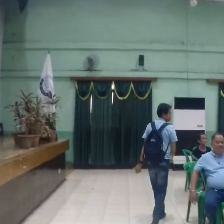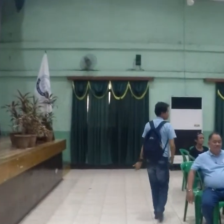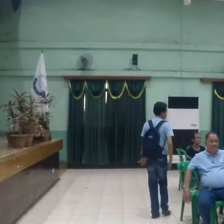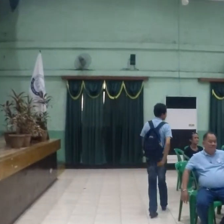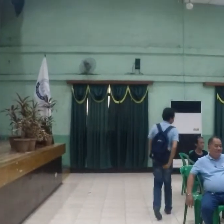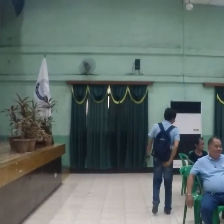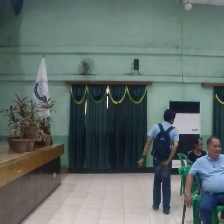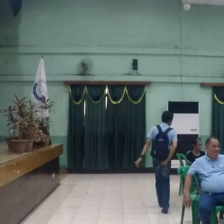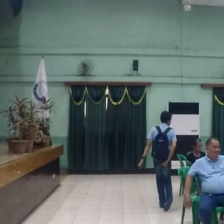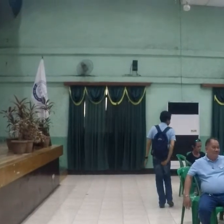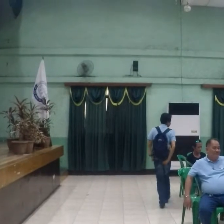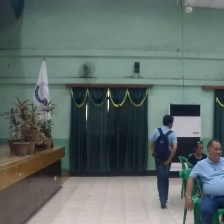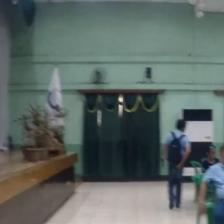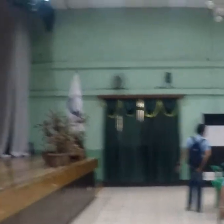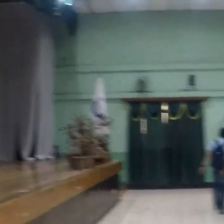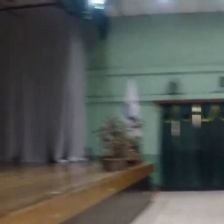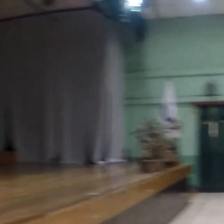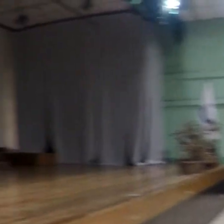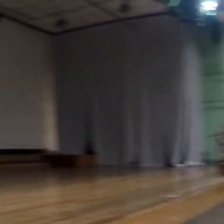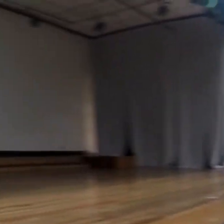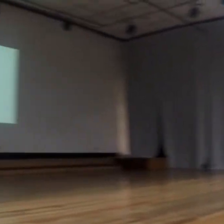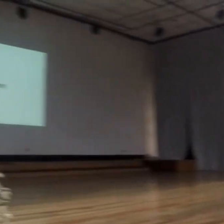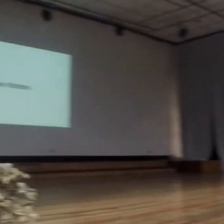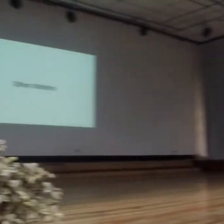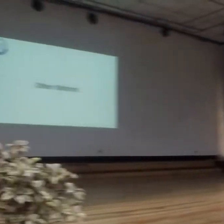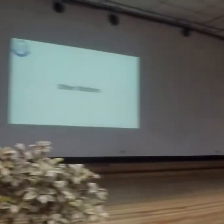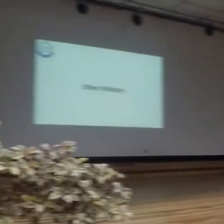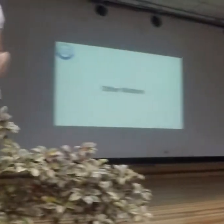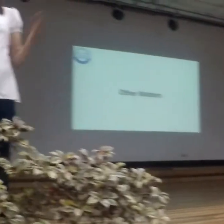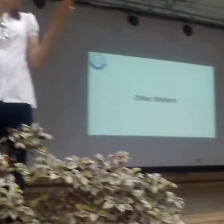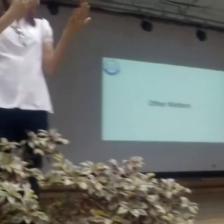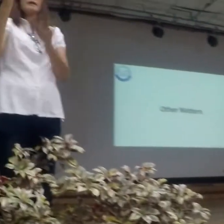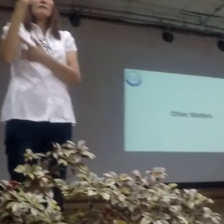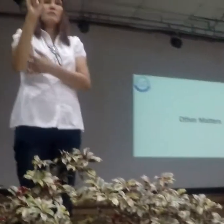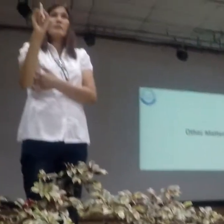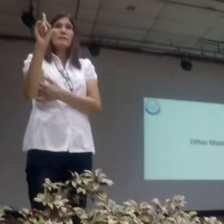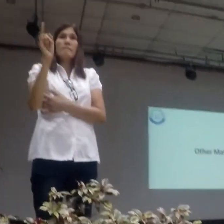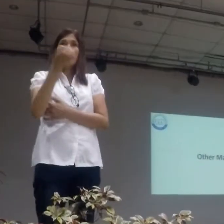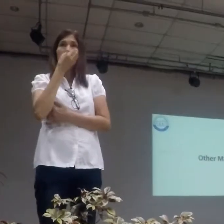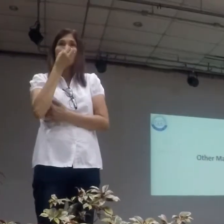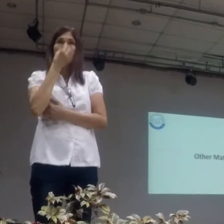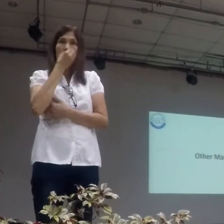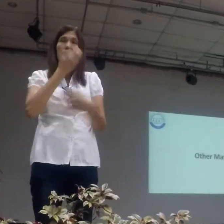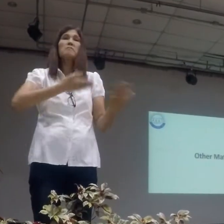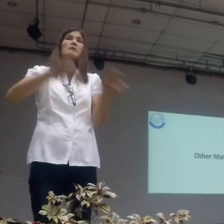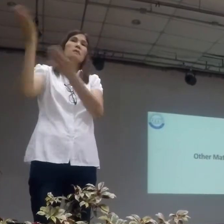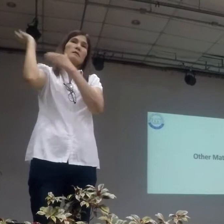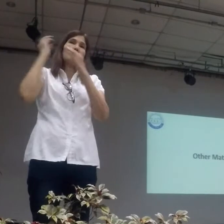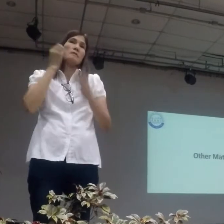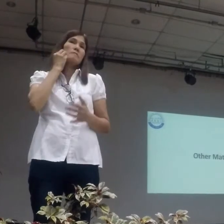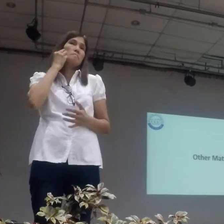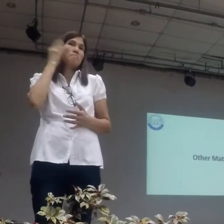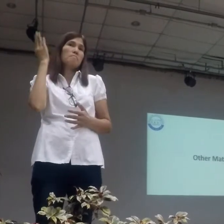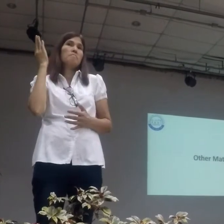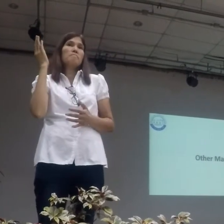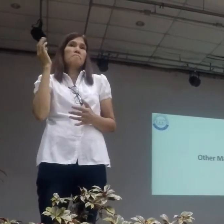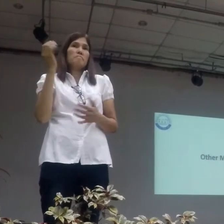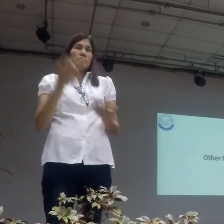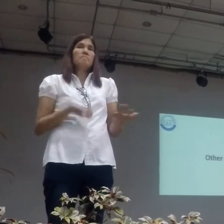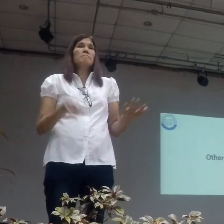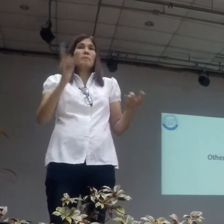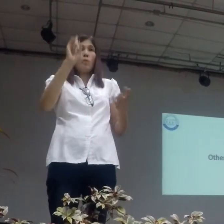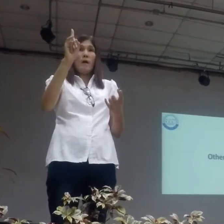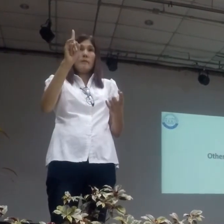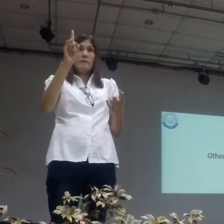With you, because we have extra pack lunch. Just bring one, bring it home, mm-hmm. One pack lunch per